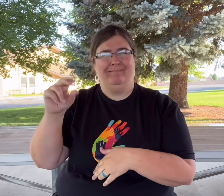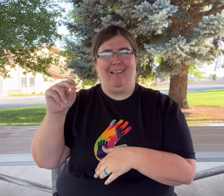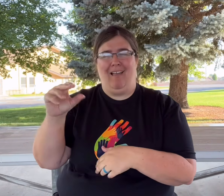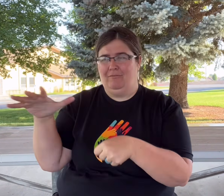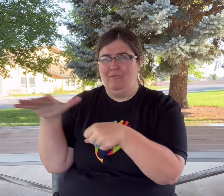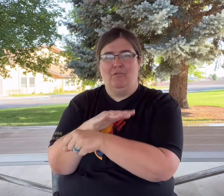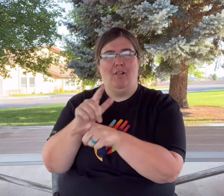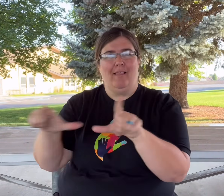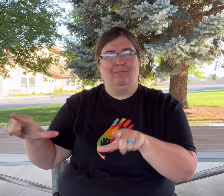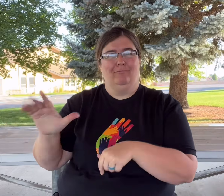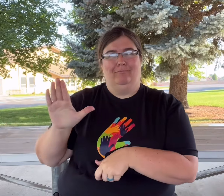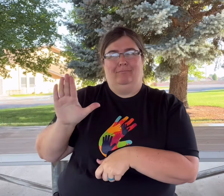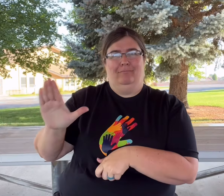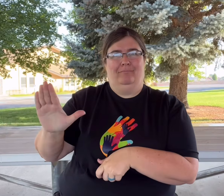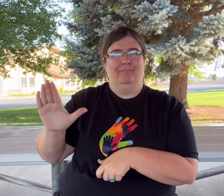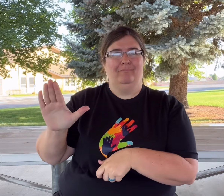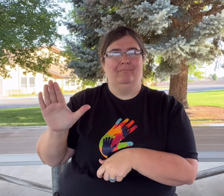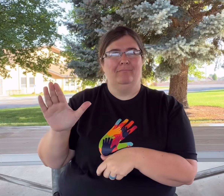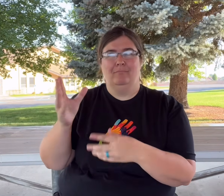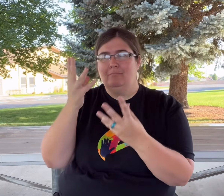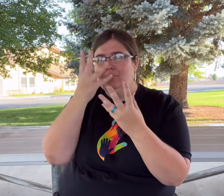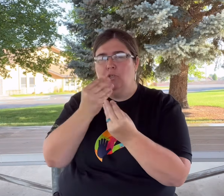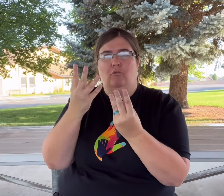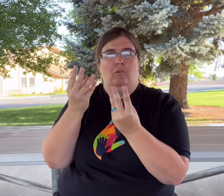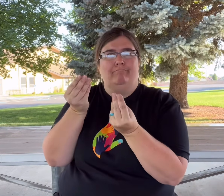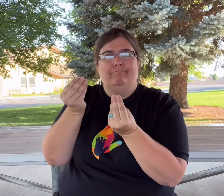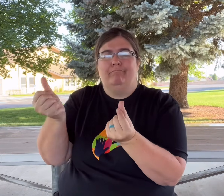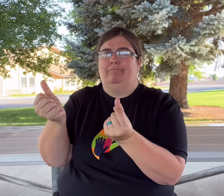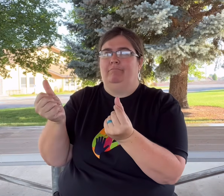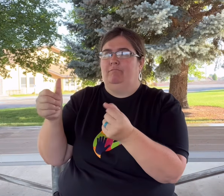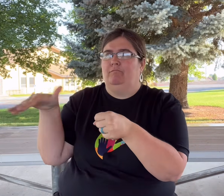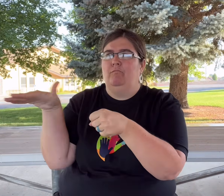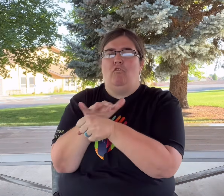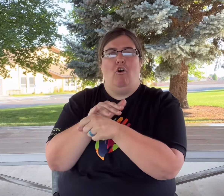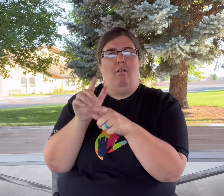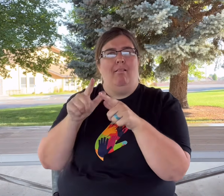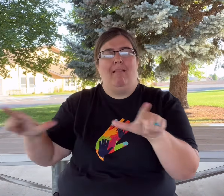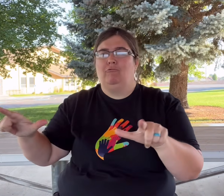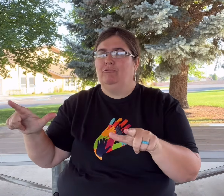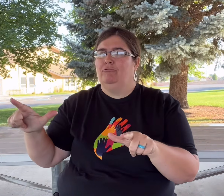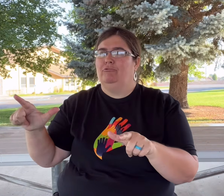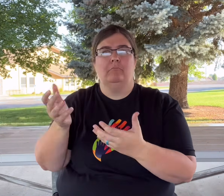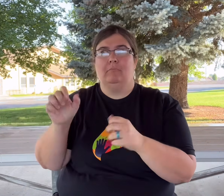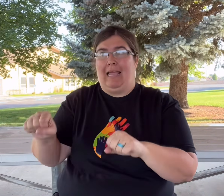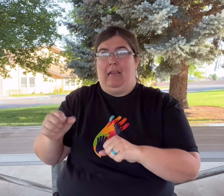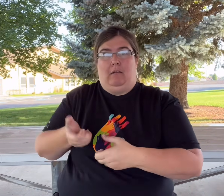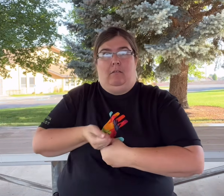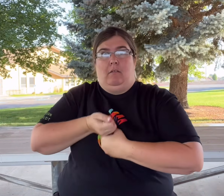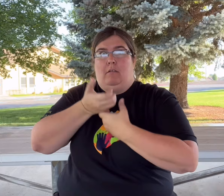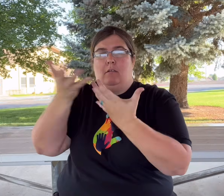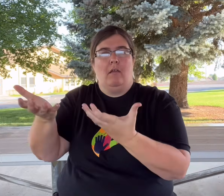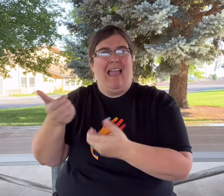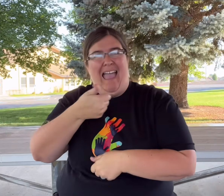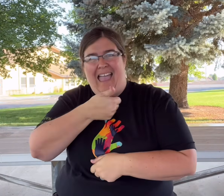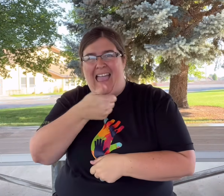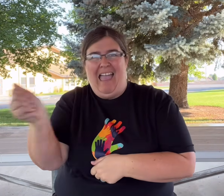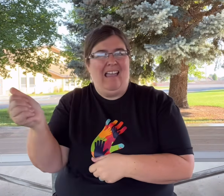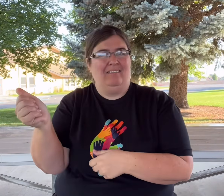lacking. It's a full language. It's a beautiful, complete language that truly can express